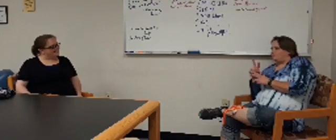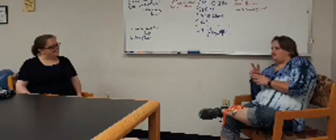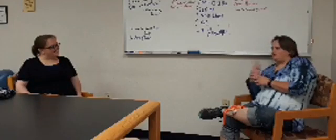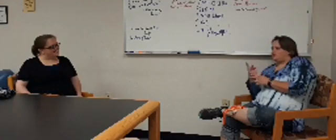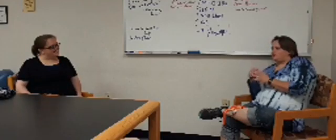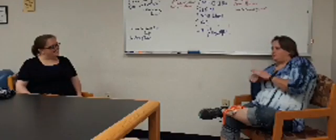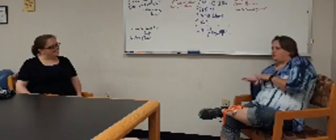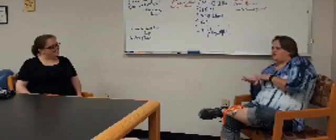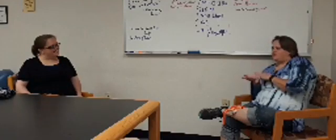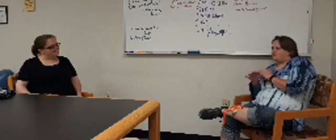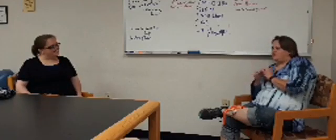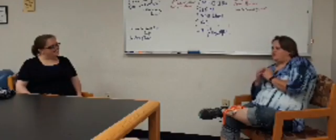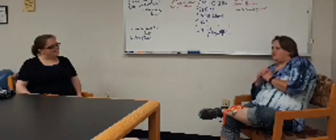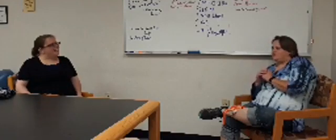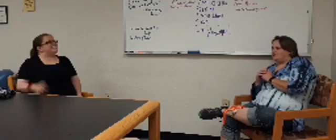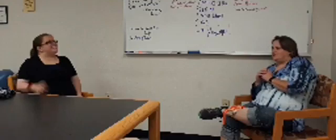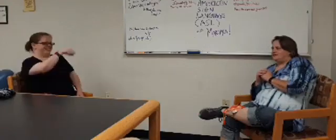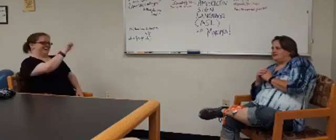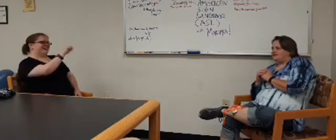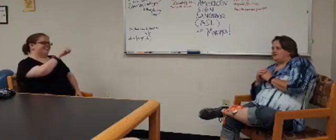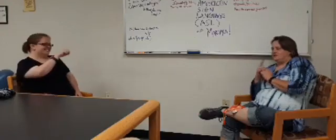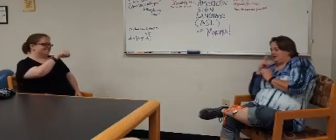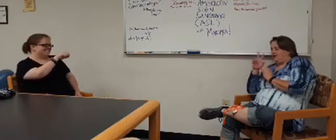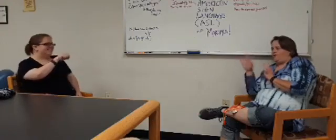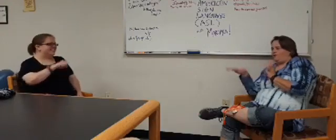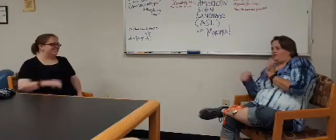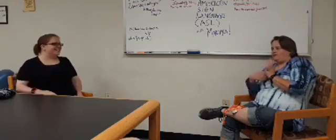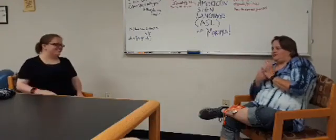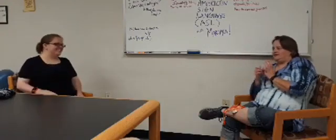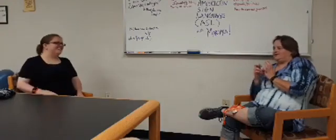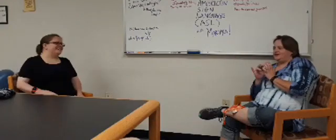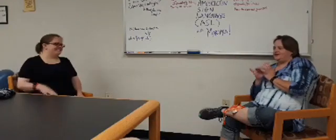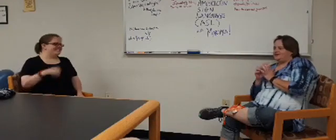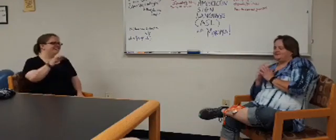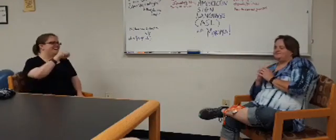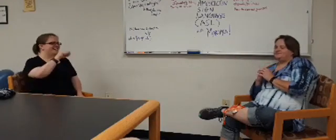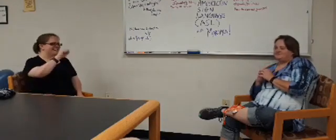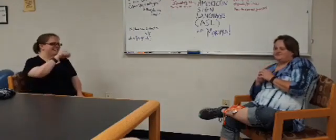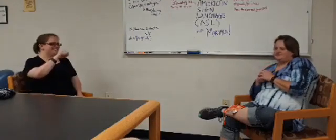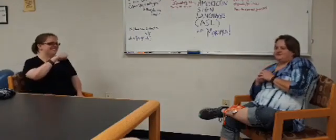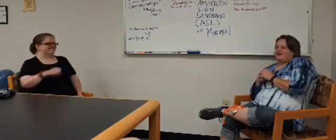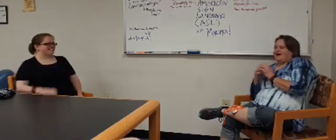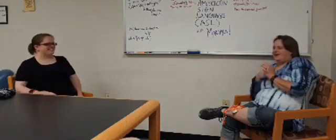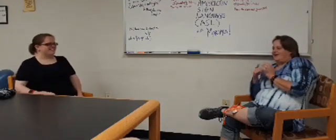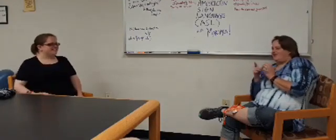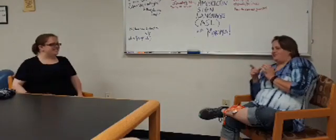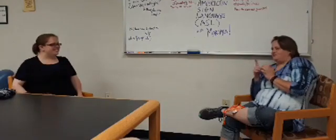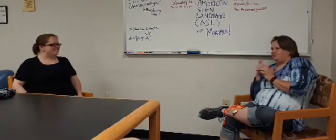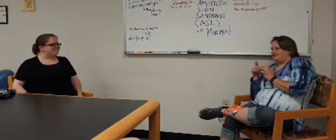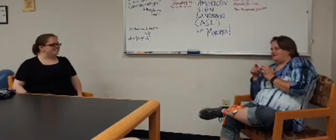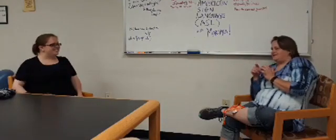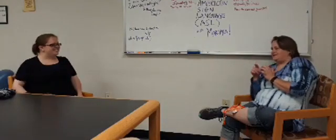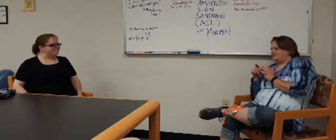Trick the Bird? Yes. You see the whole series? Yes. I like those because